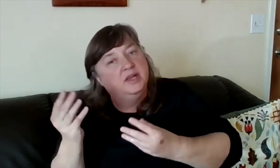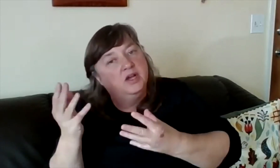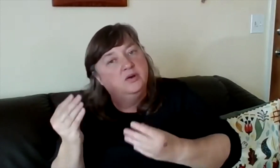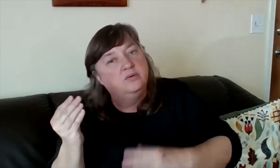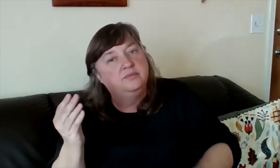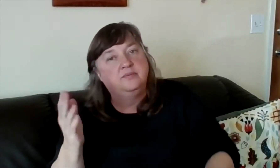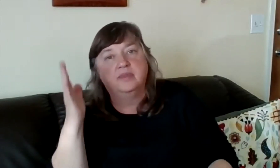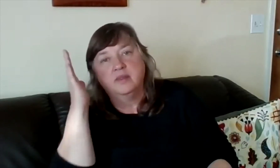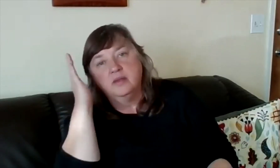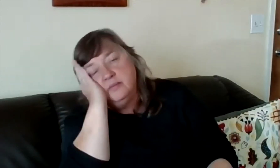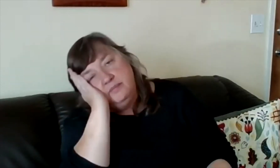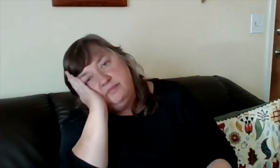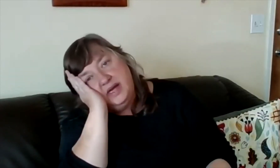Pillow, bed.